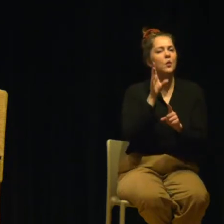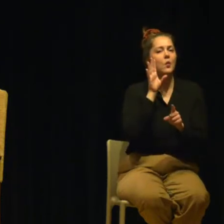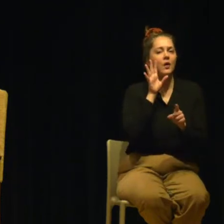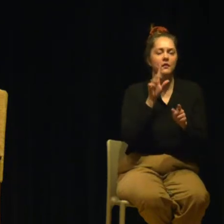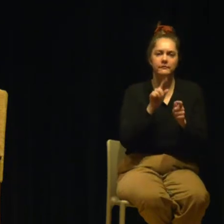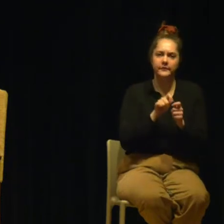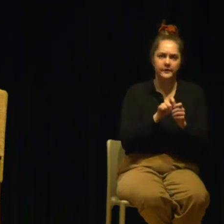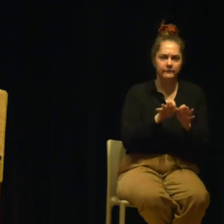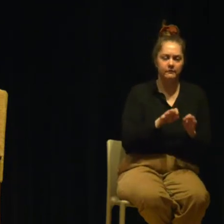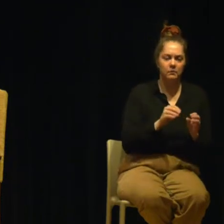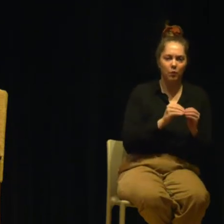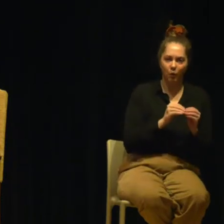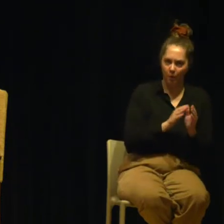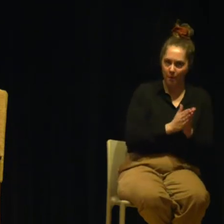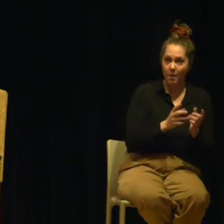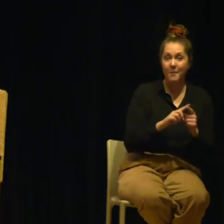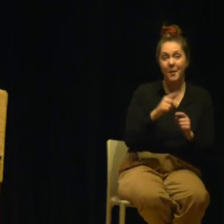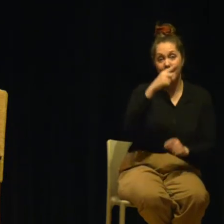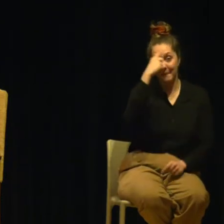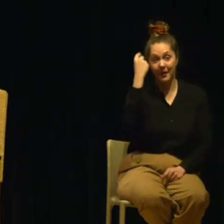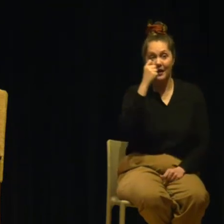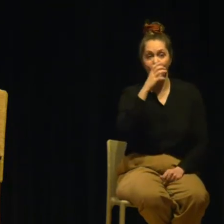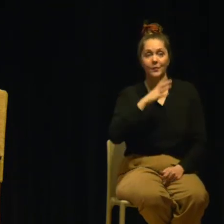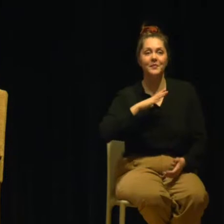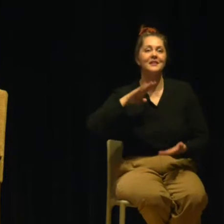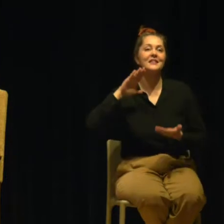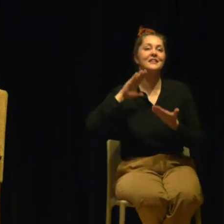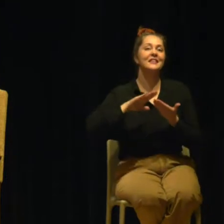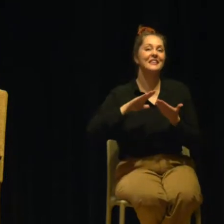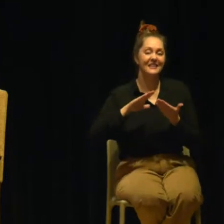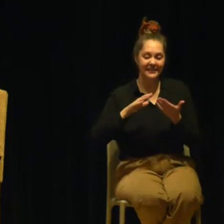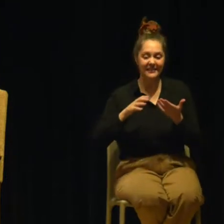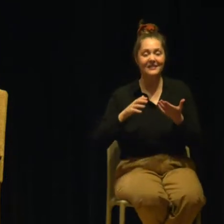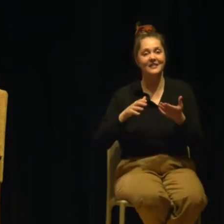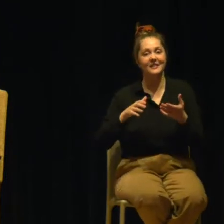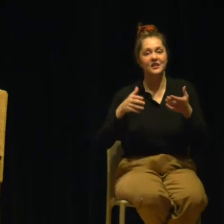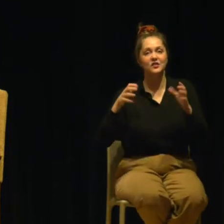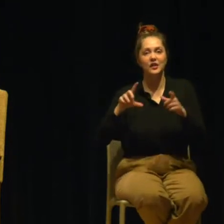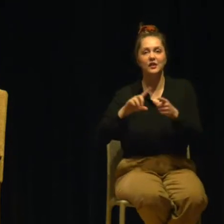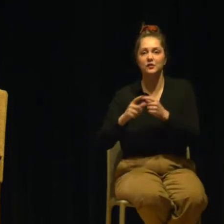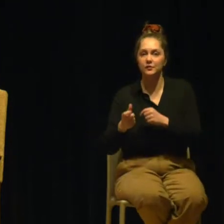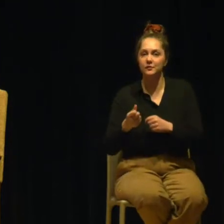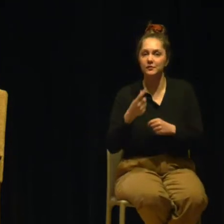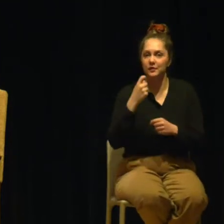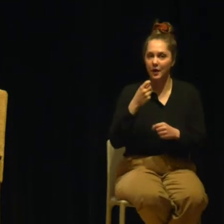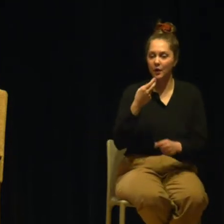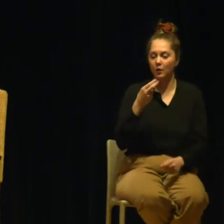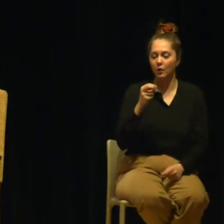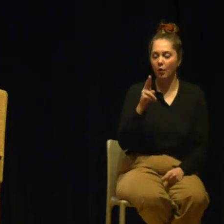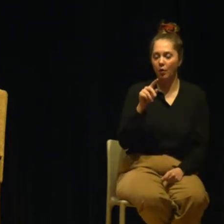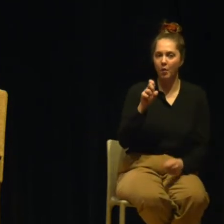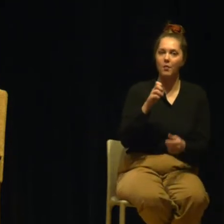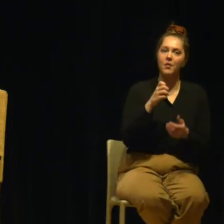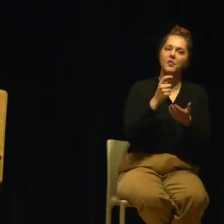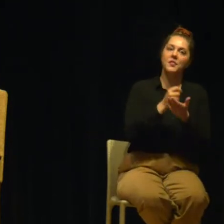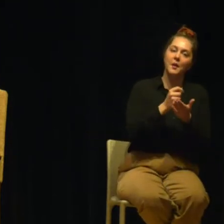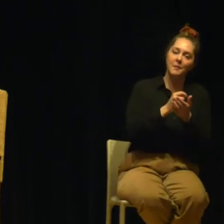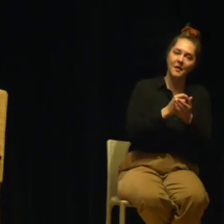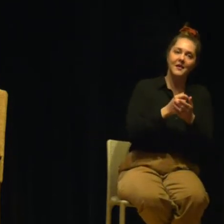But Black women are least likely to take hormone therapy around the time of menopause, even though we're most